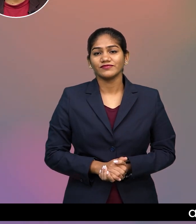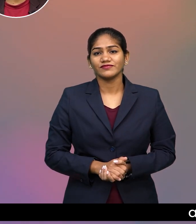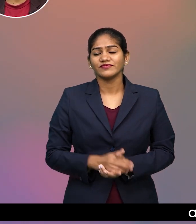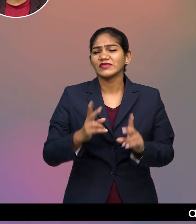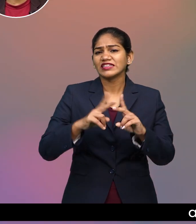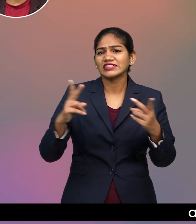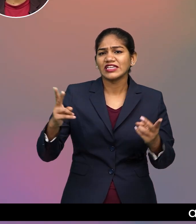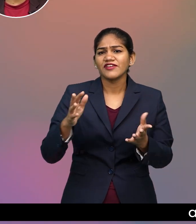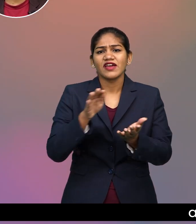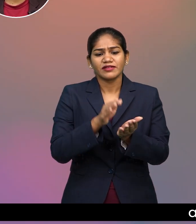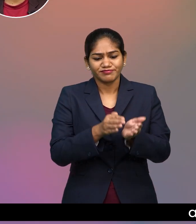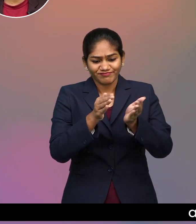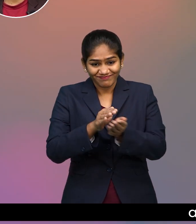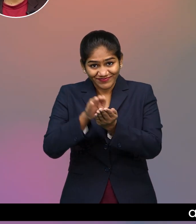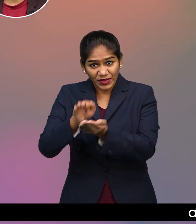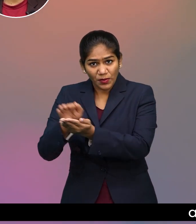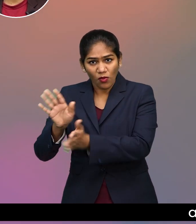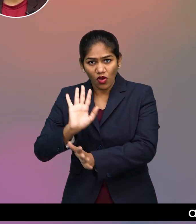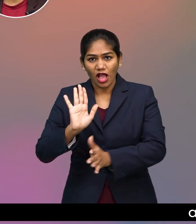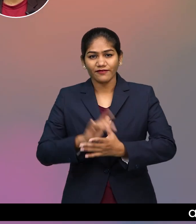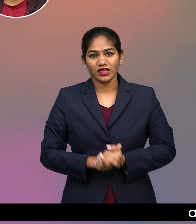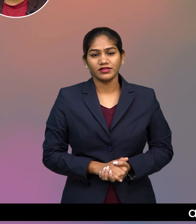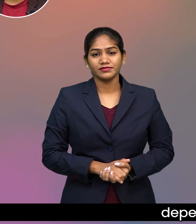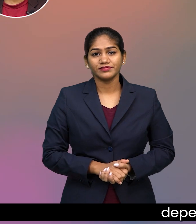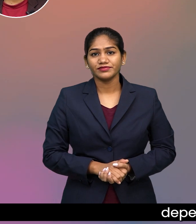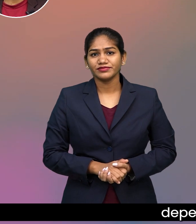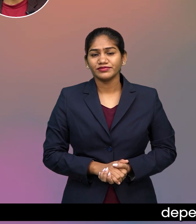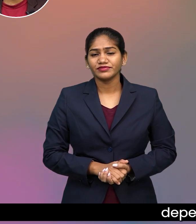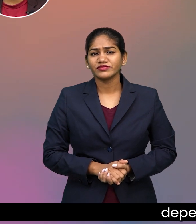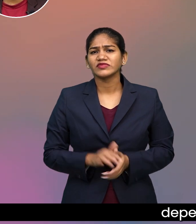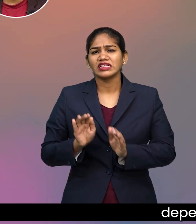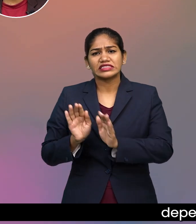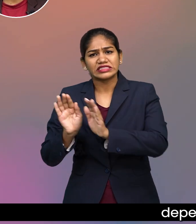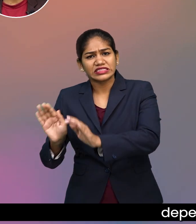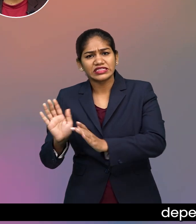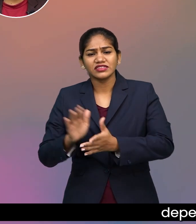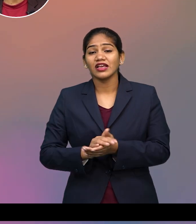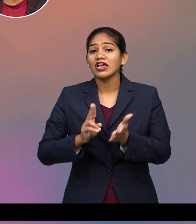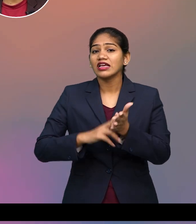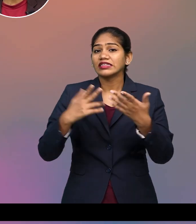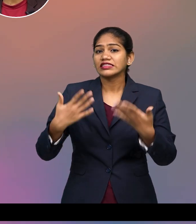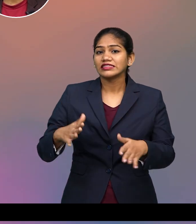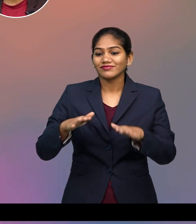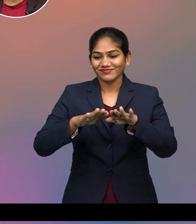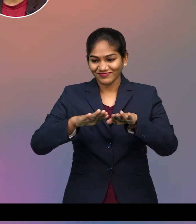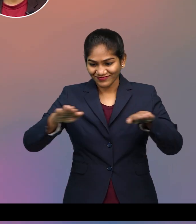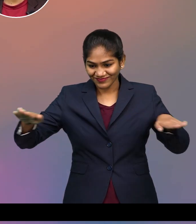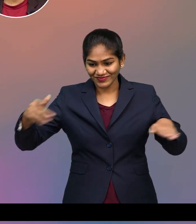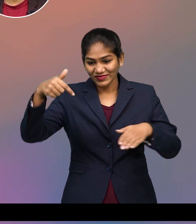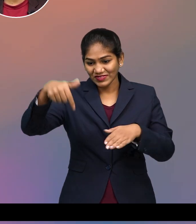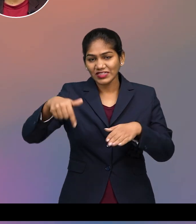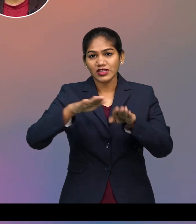at different rates, depending on the nature of the slope,